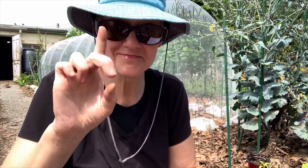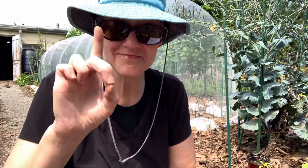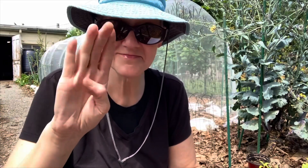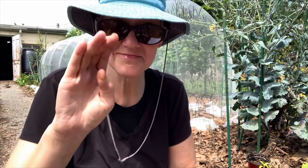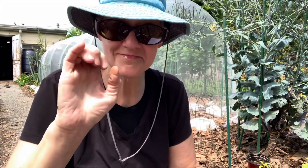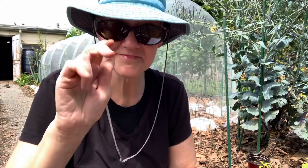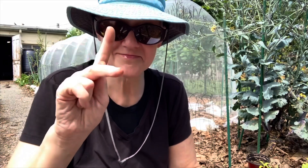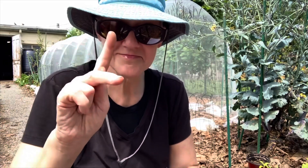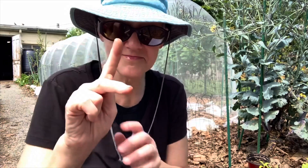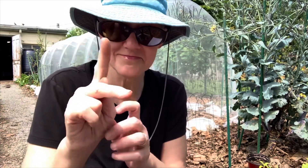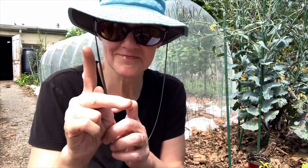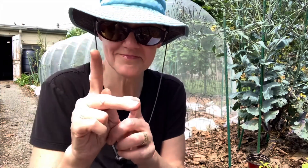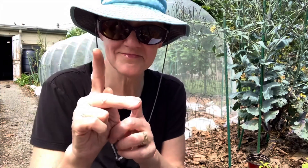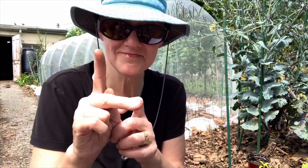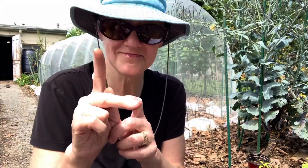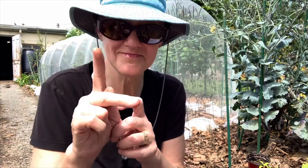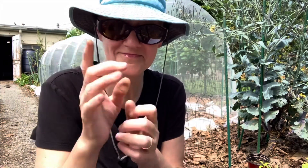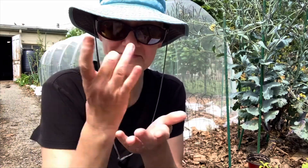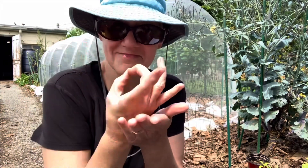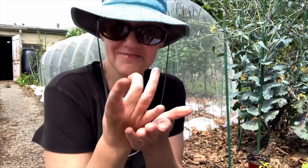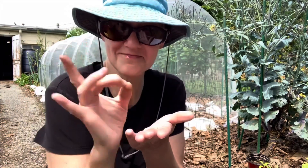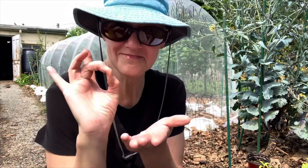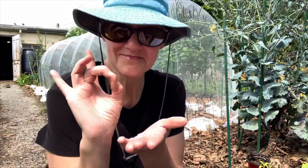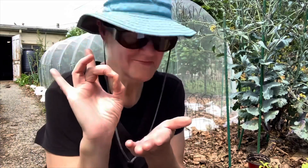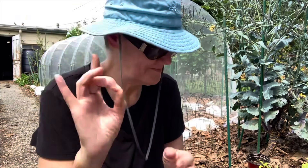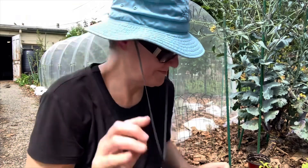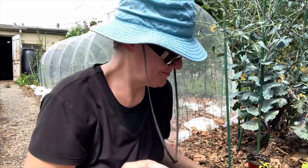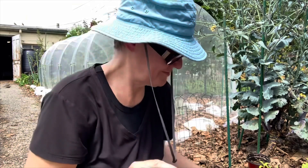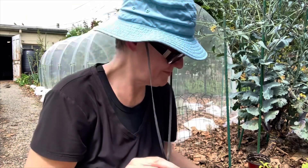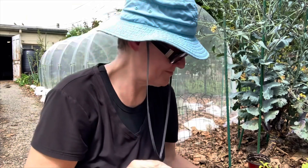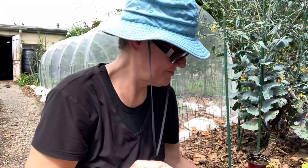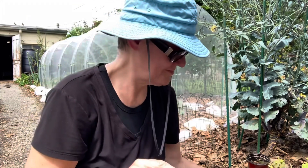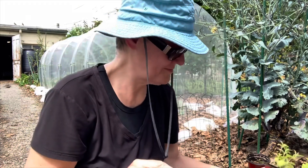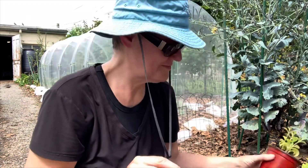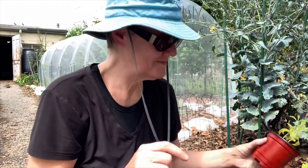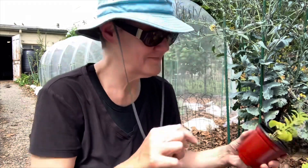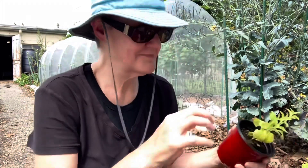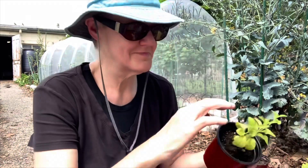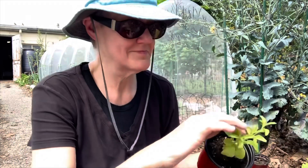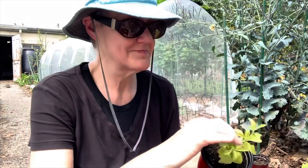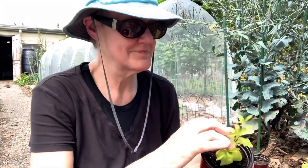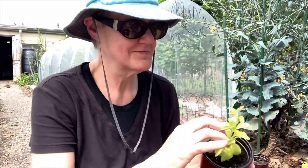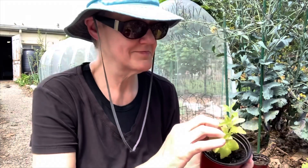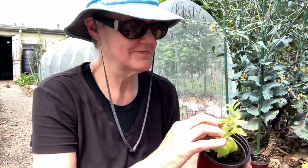Now I've already pinched these back 8 weeks ago.